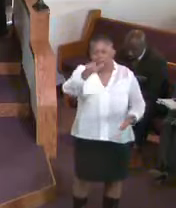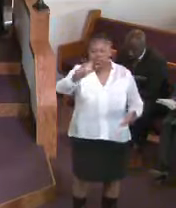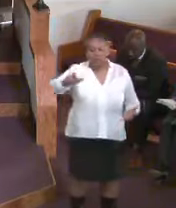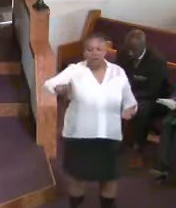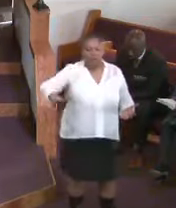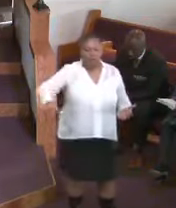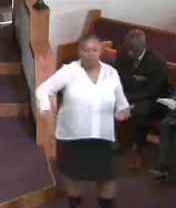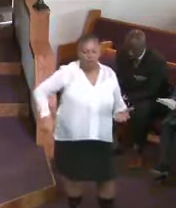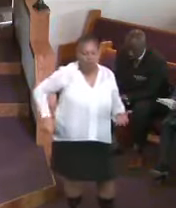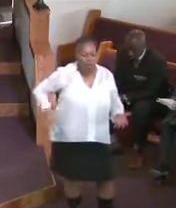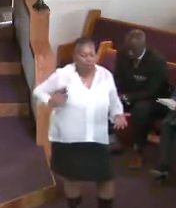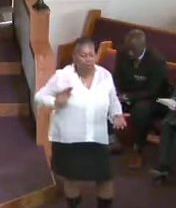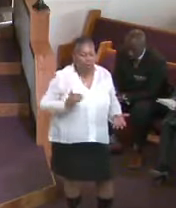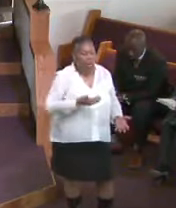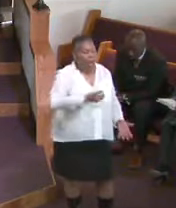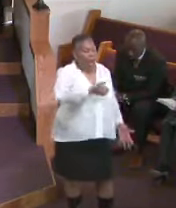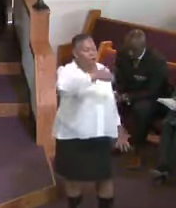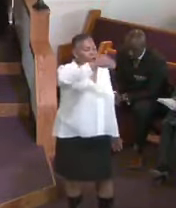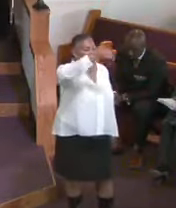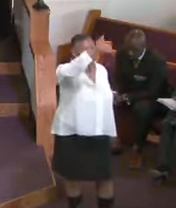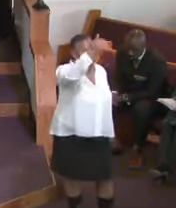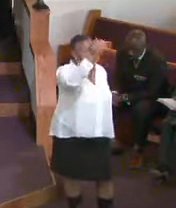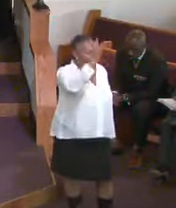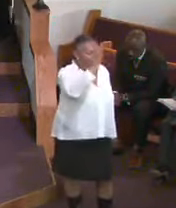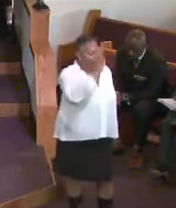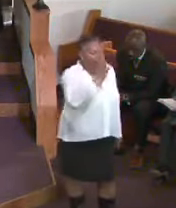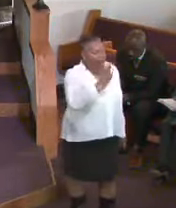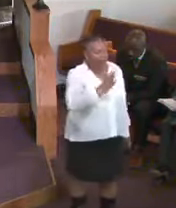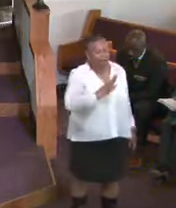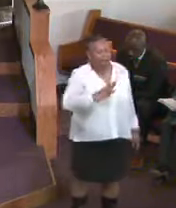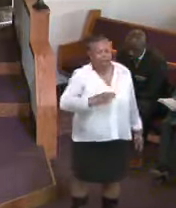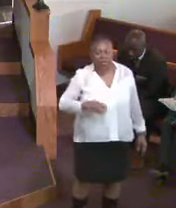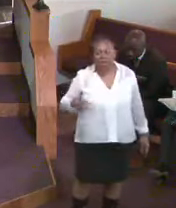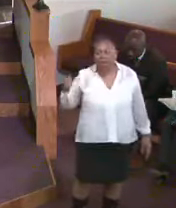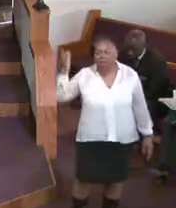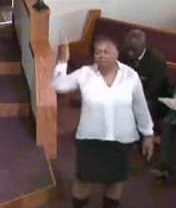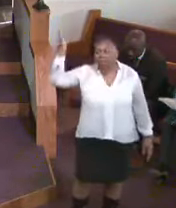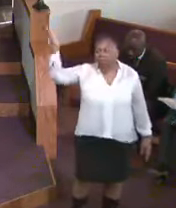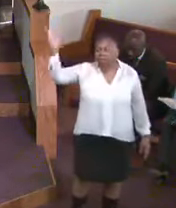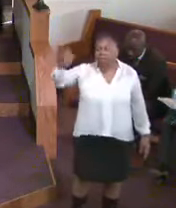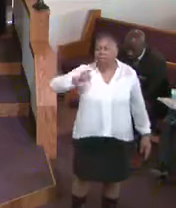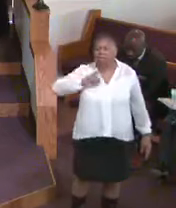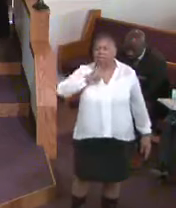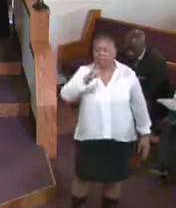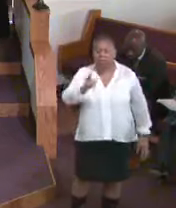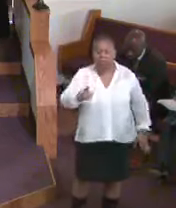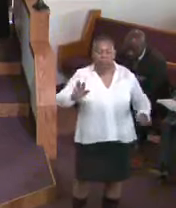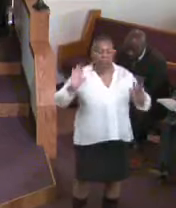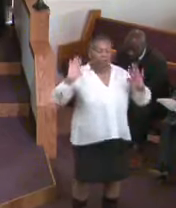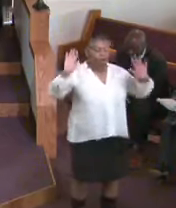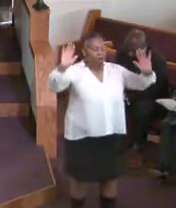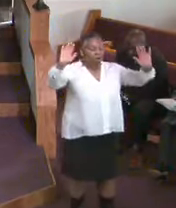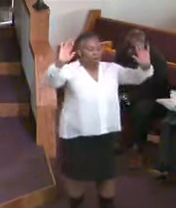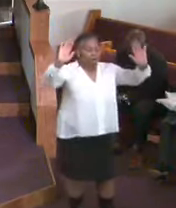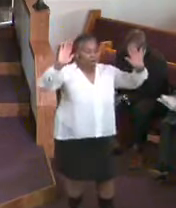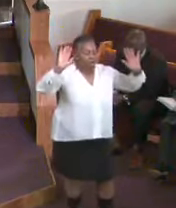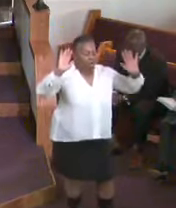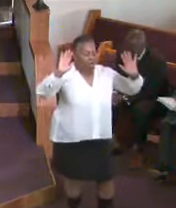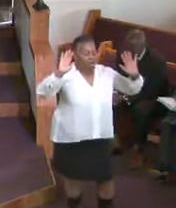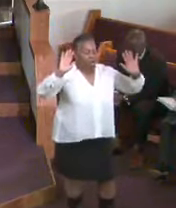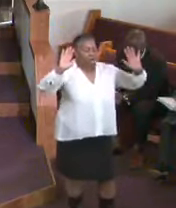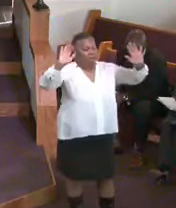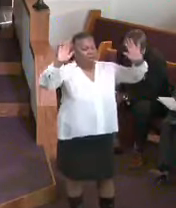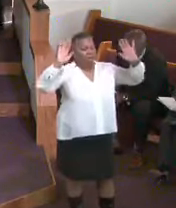The Lord our God, He is